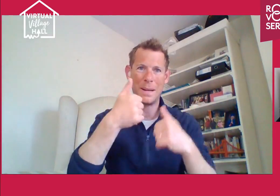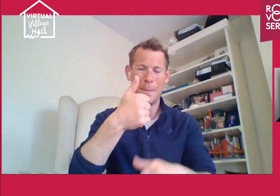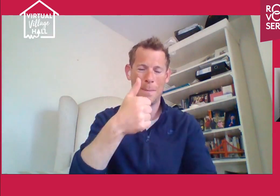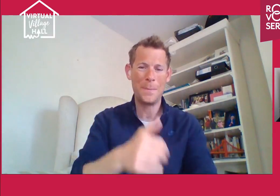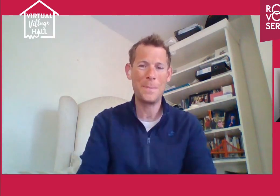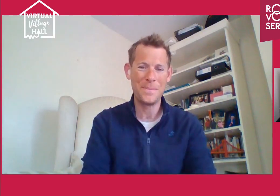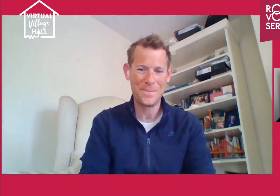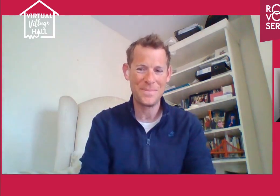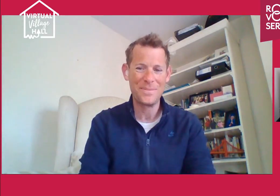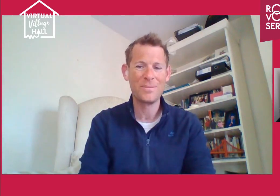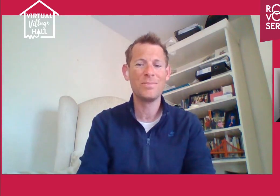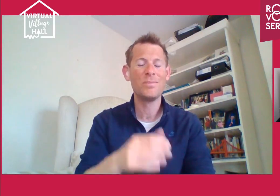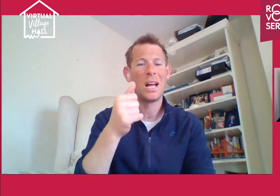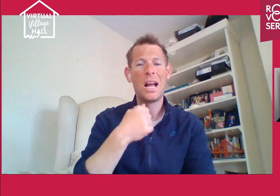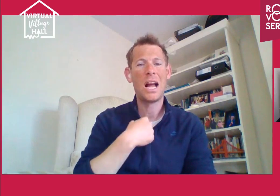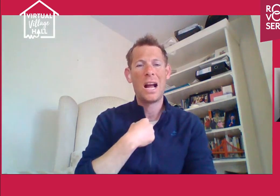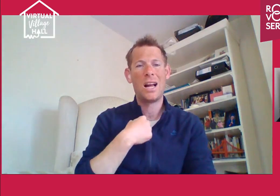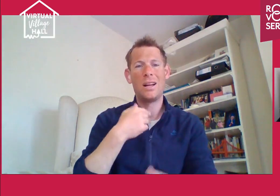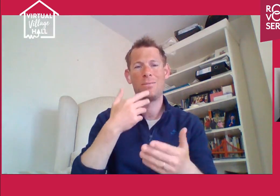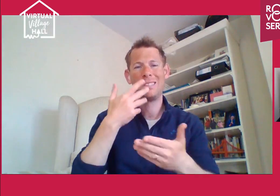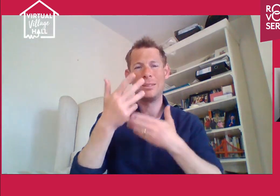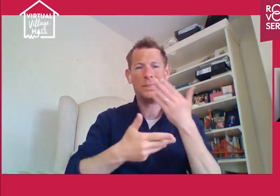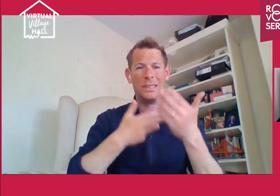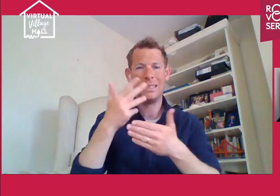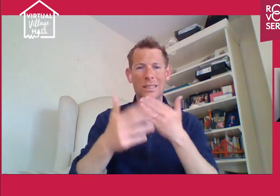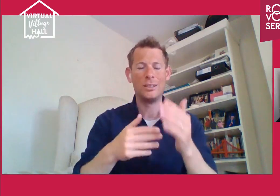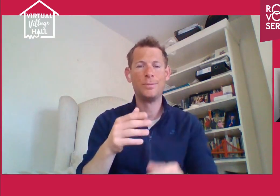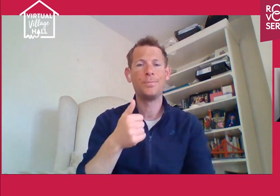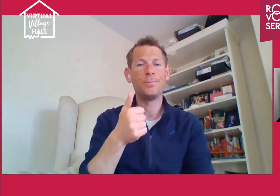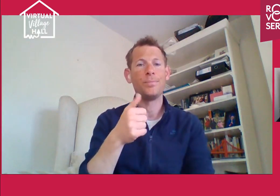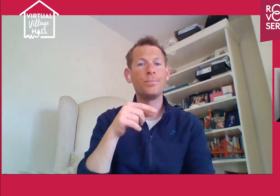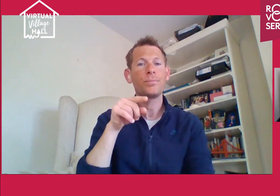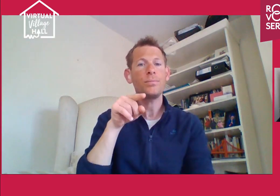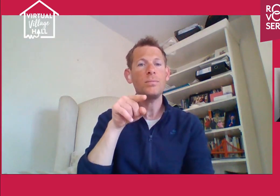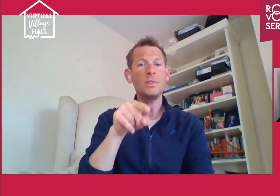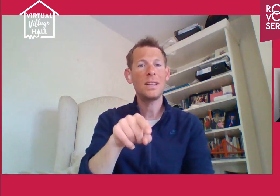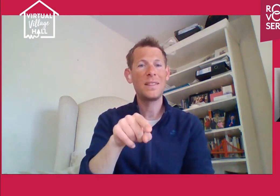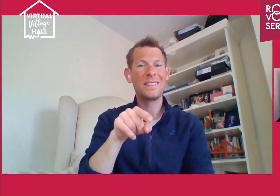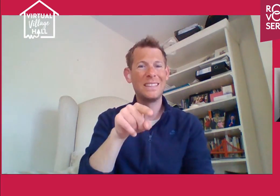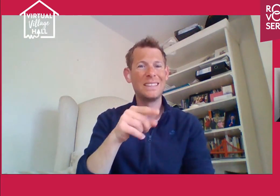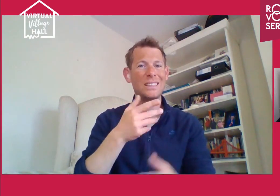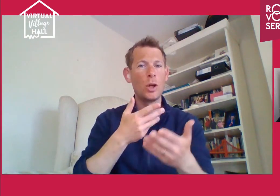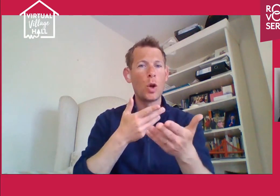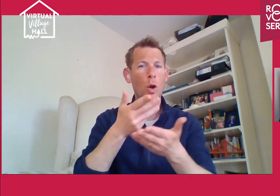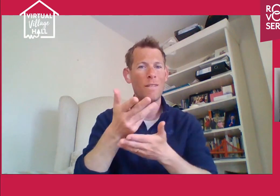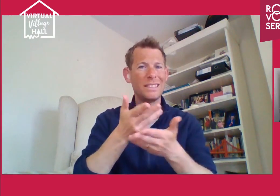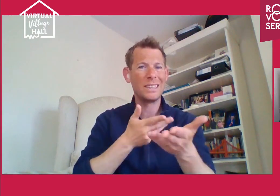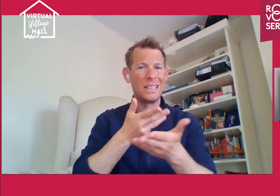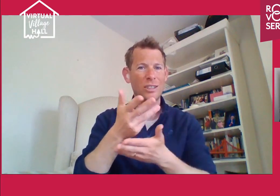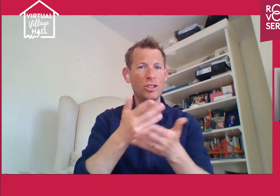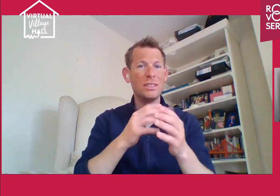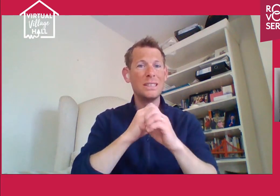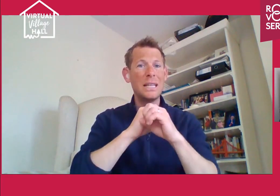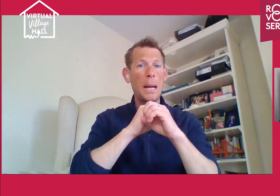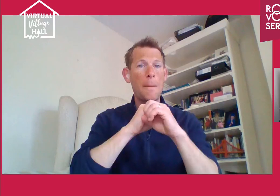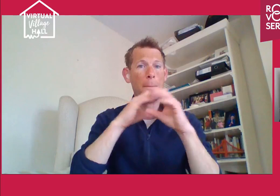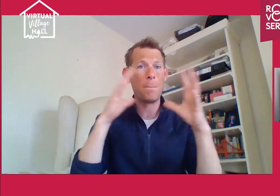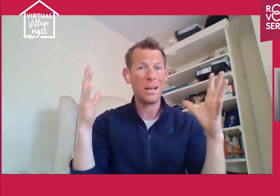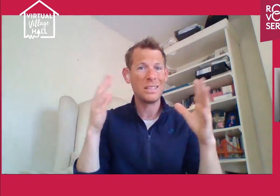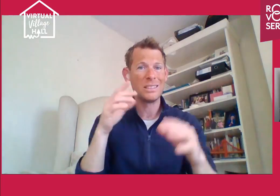You're very welcome to join us today. I'm just explaining that this is a conversation